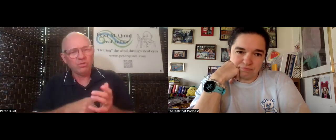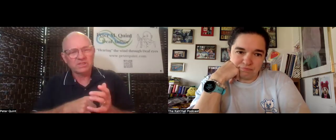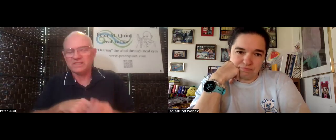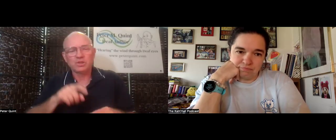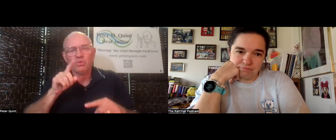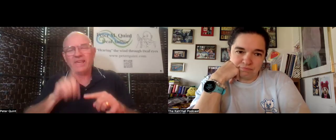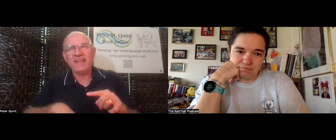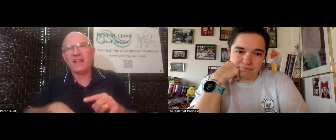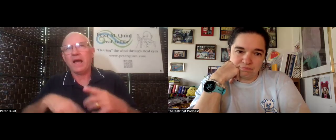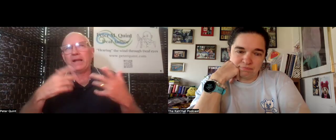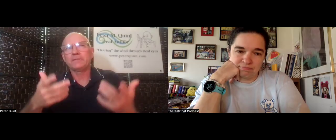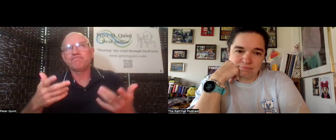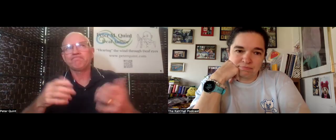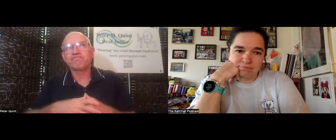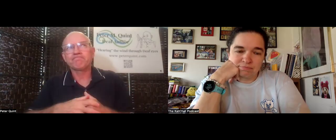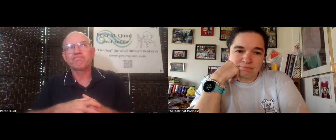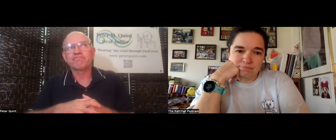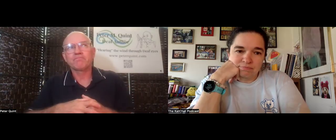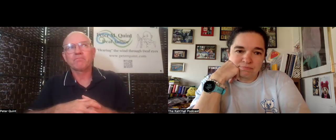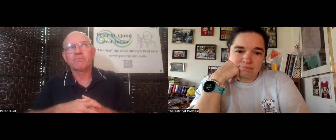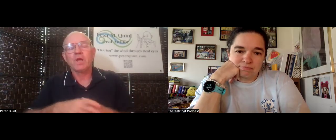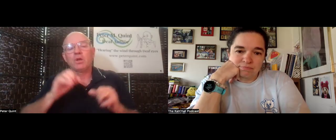I notice this,